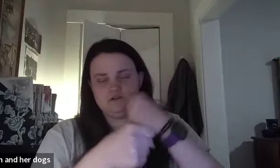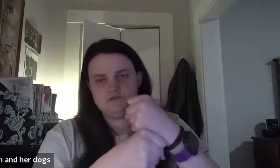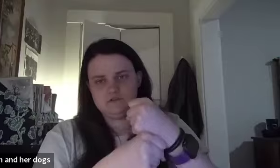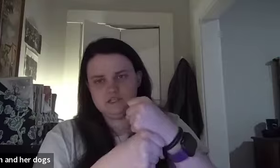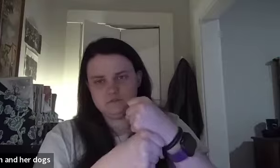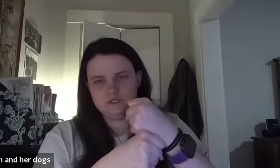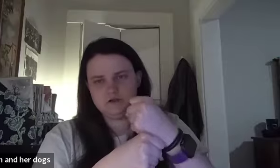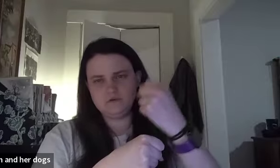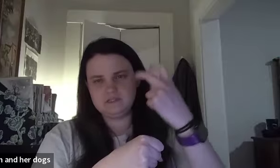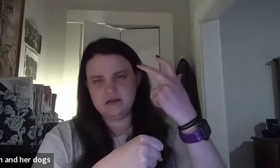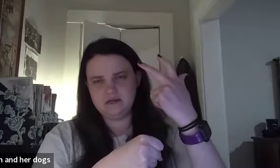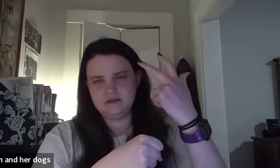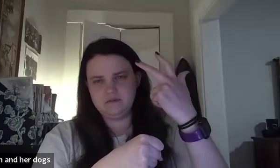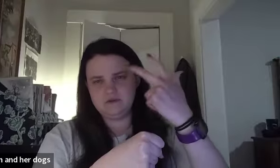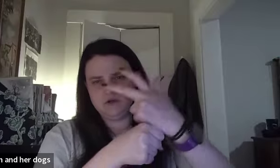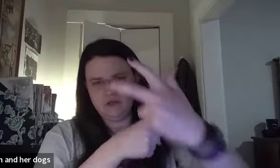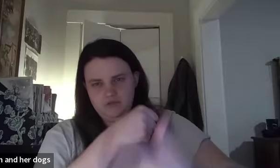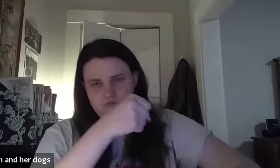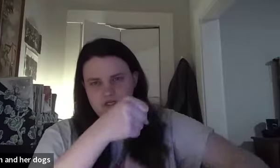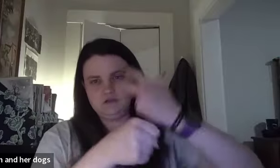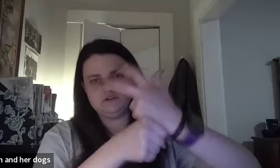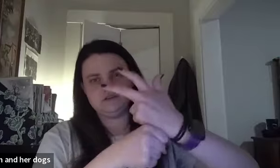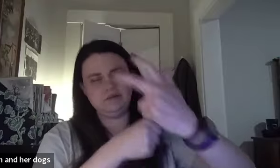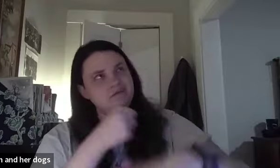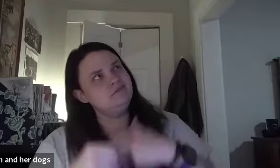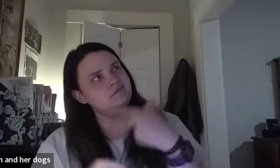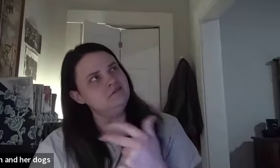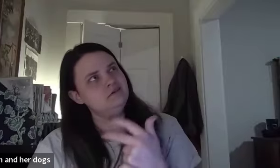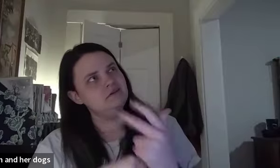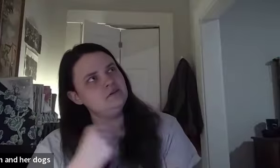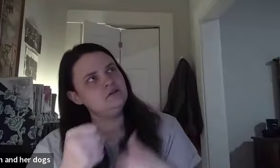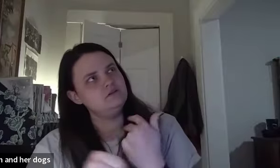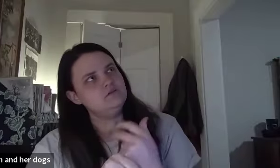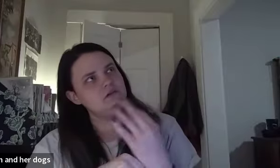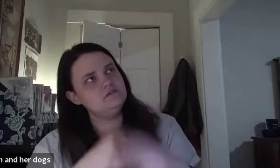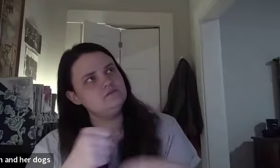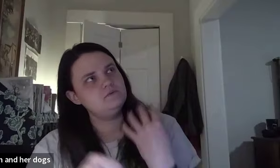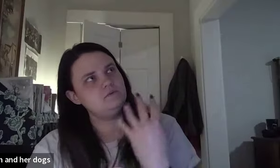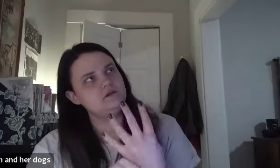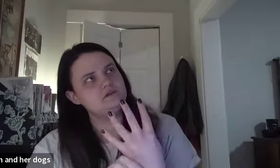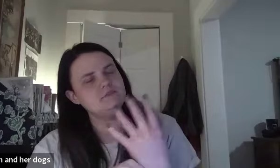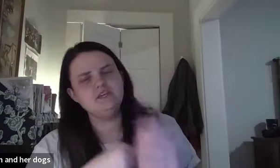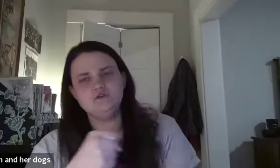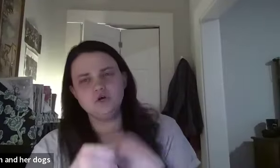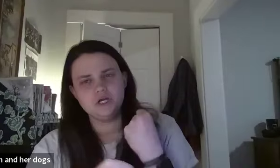3 years. So this one you don't technically would go like 3 years. I mean, 3 years, 4 years. I mean, you